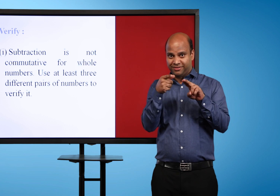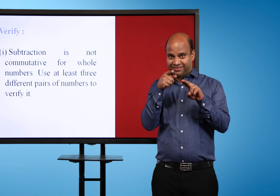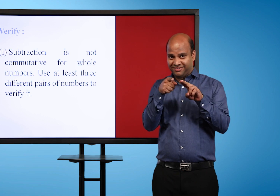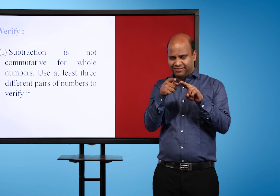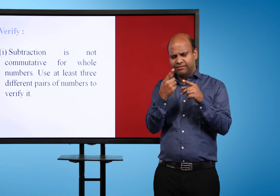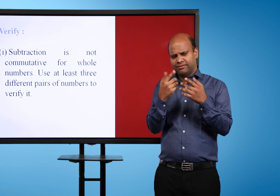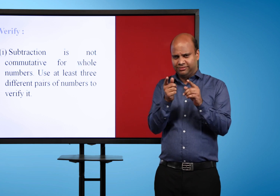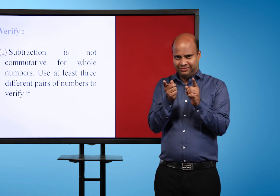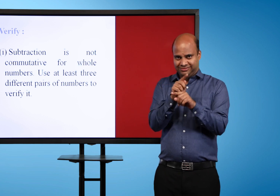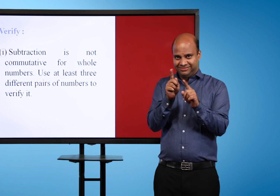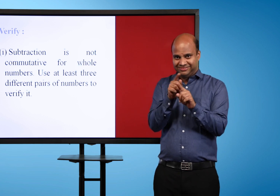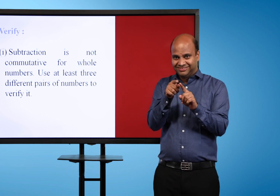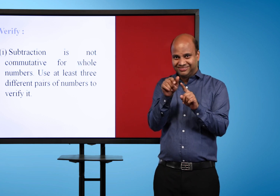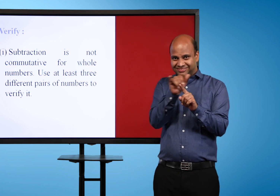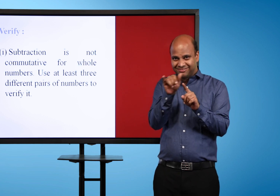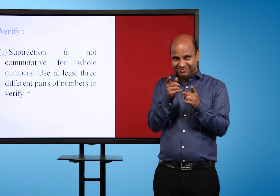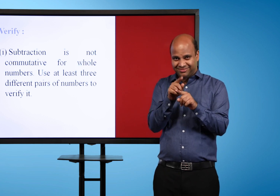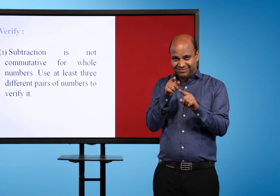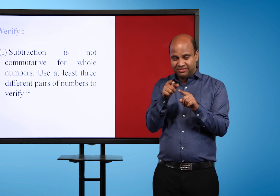Subtraction is not commutative for whole numbers.